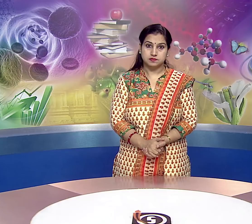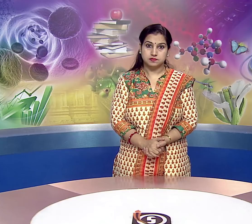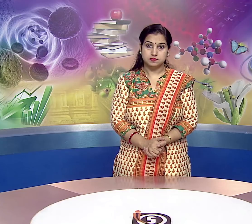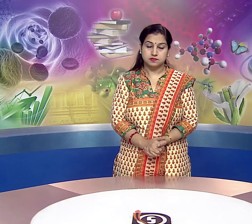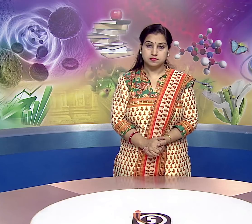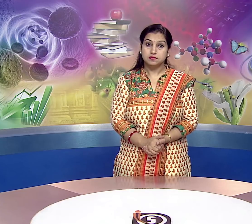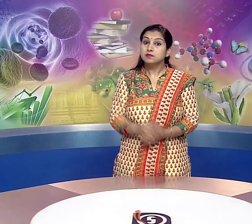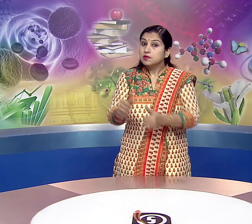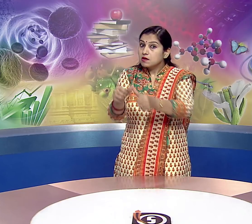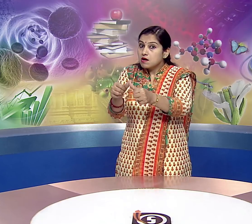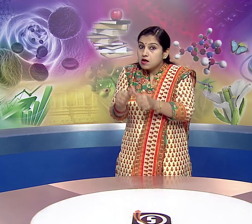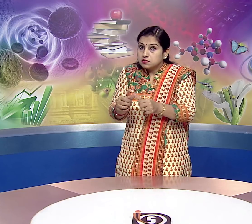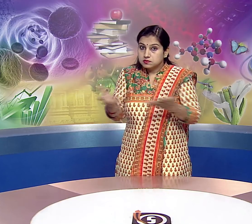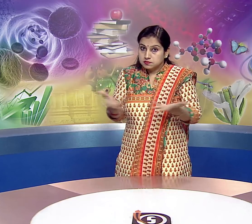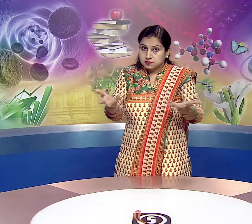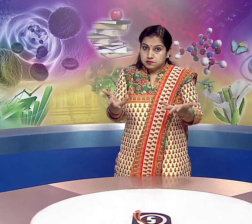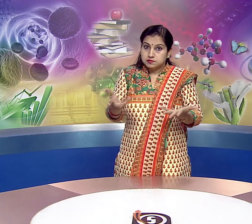The answer was